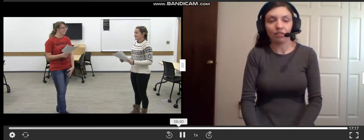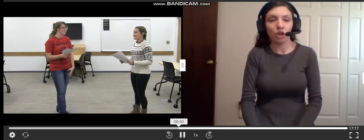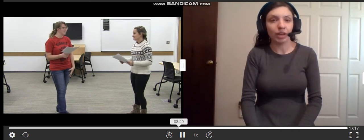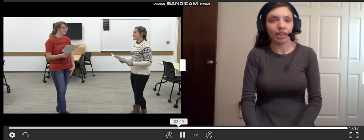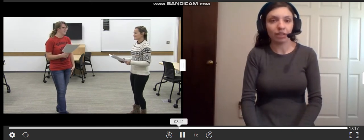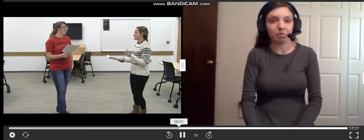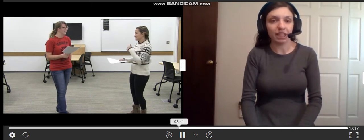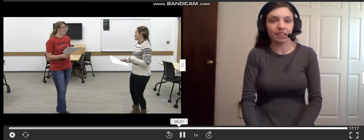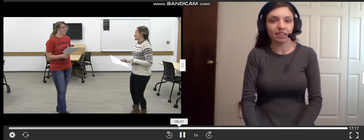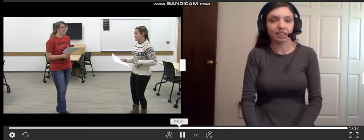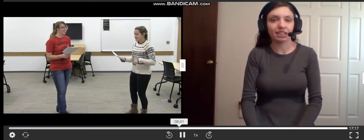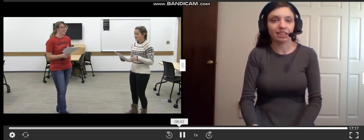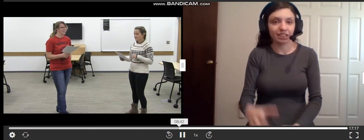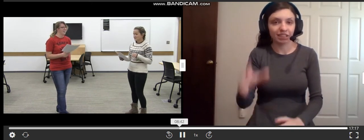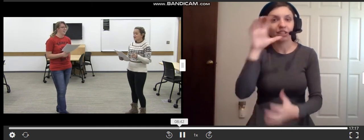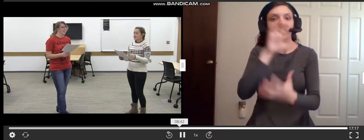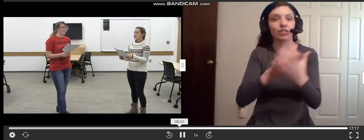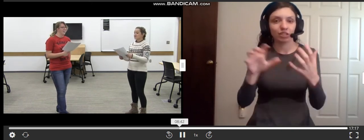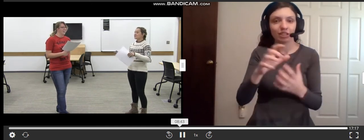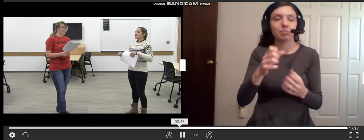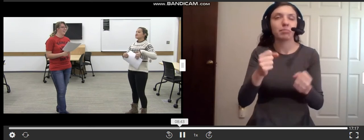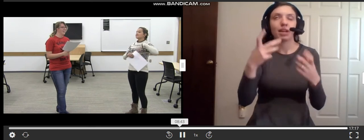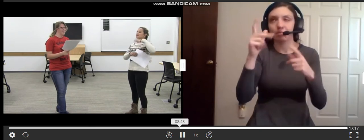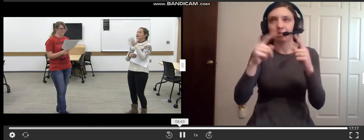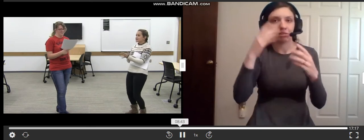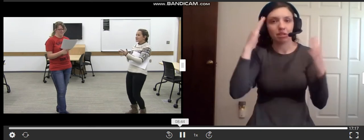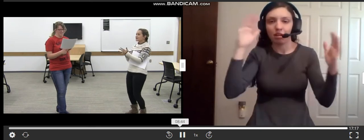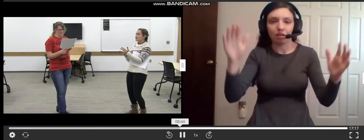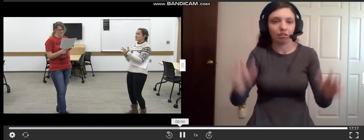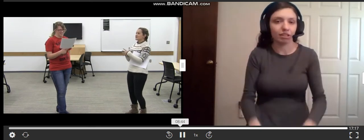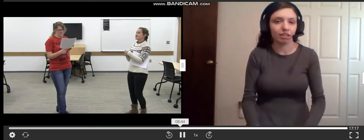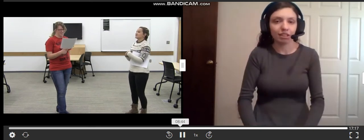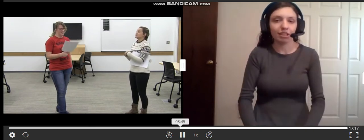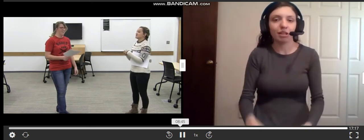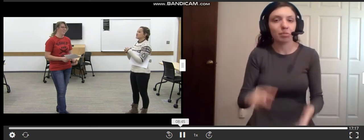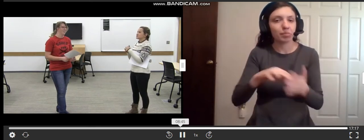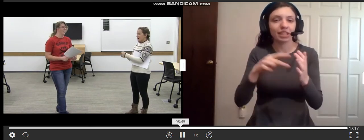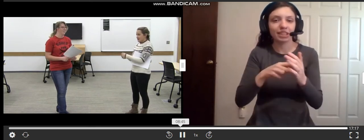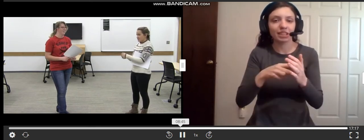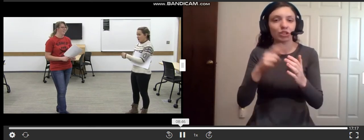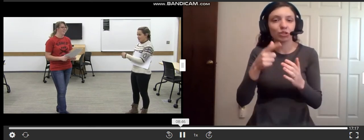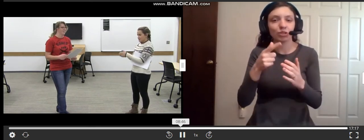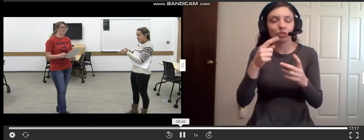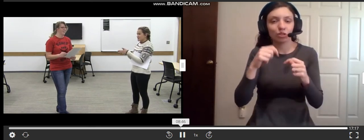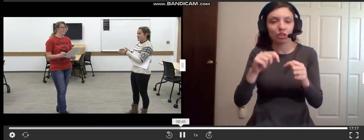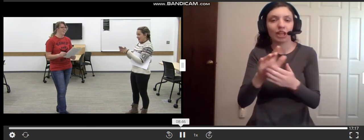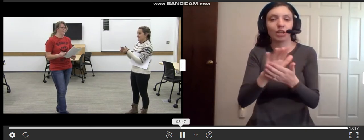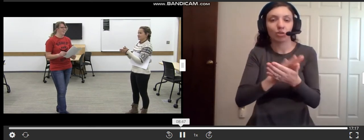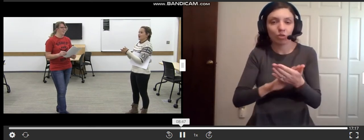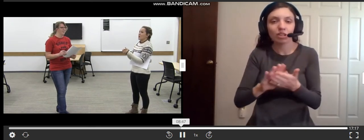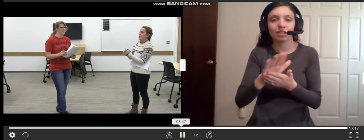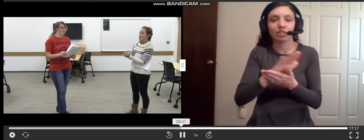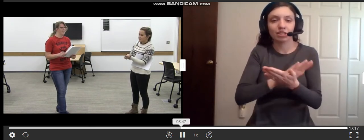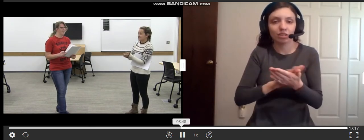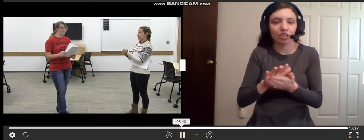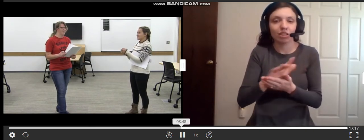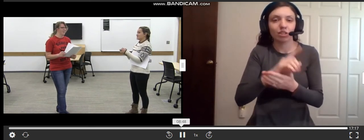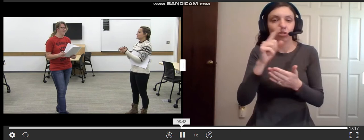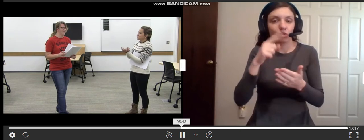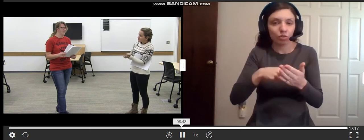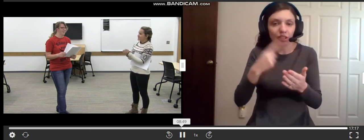I have no idea what that means. Most people don't. So basically what it means is you've tried washing your hands